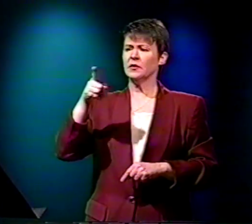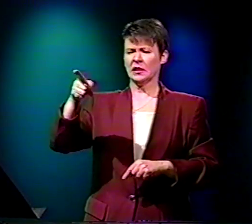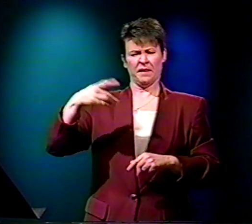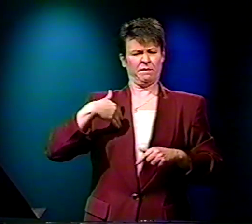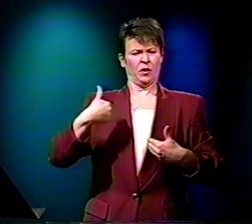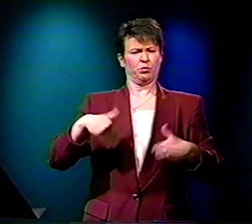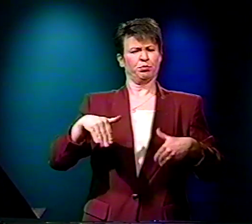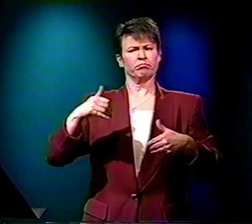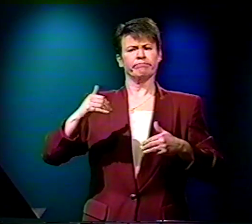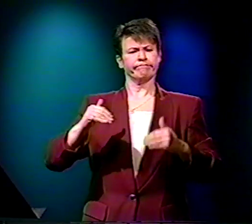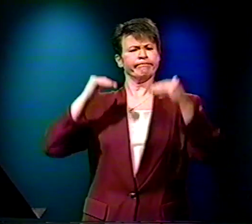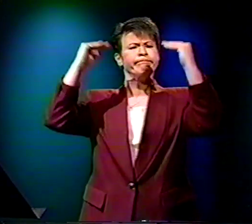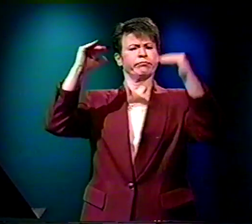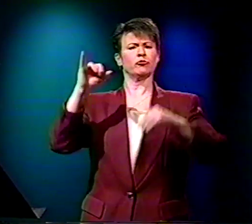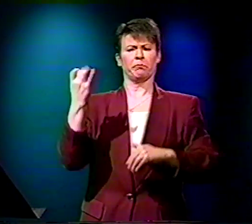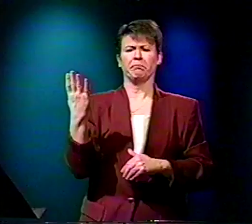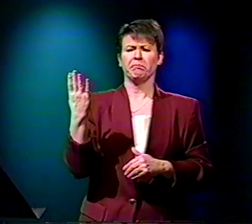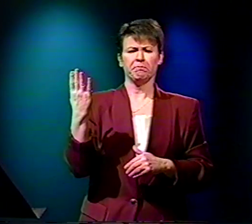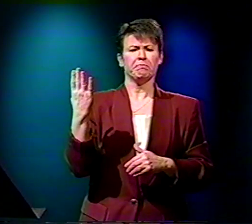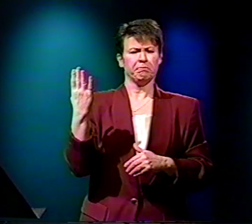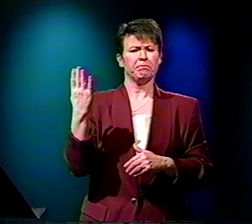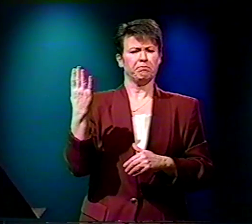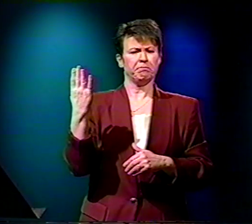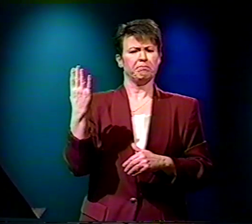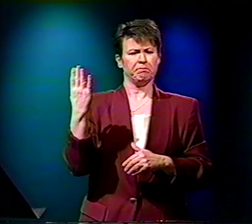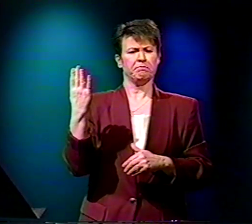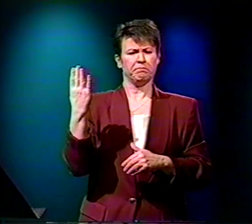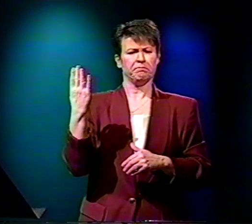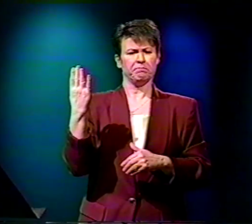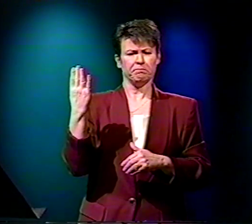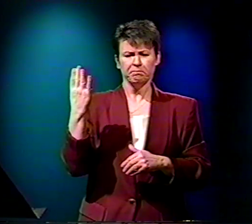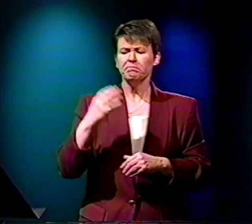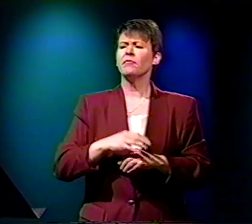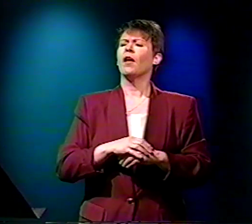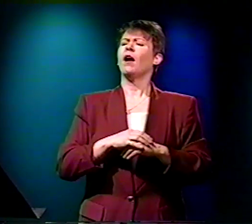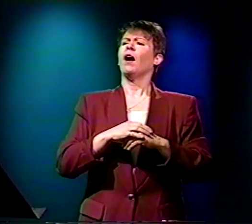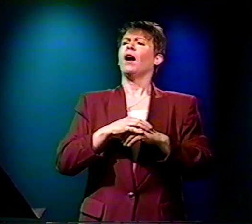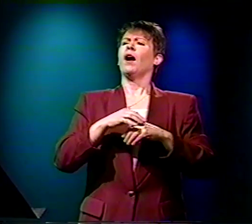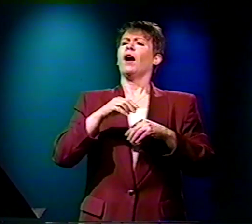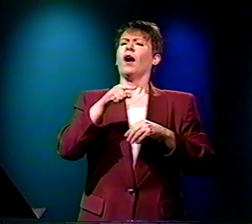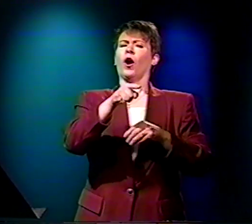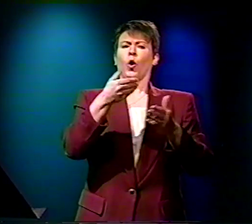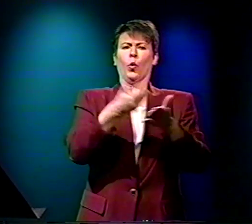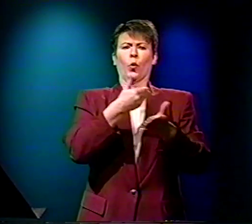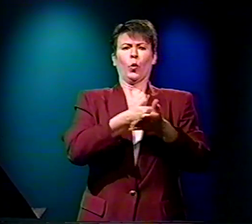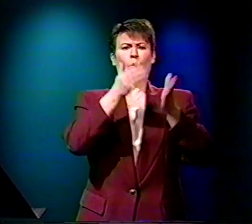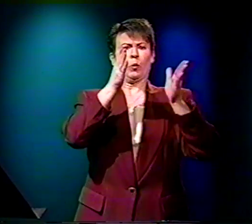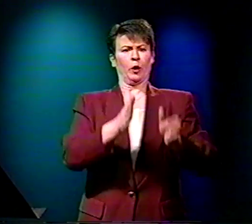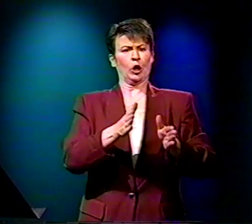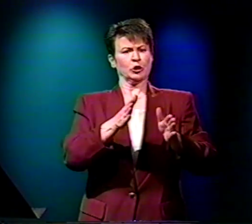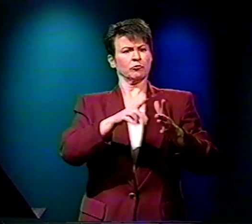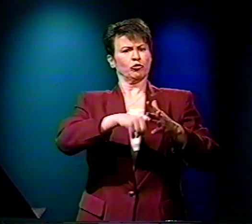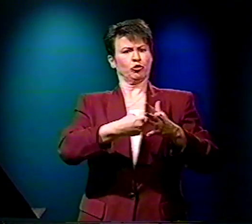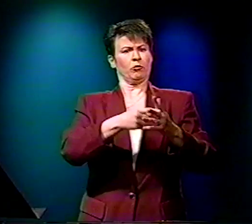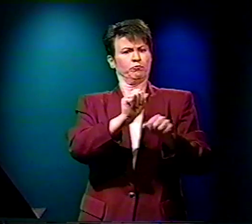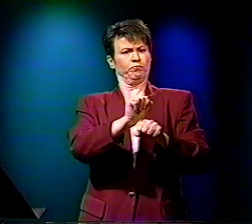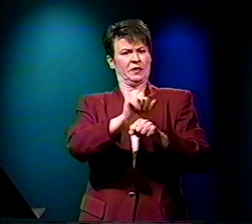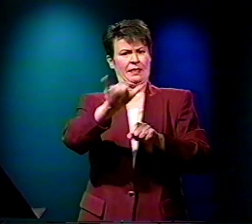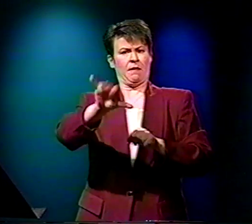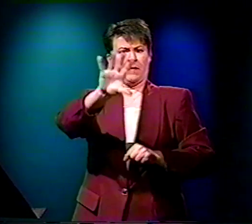an experience that he had, and he is a person in quite a significant position of authority. And there was a new employee